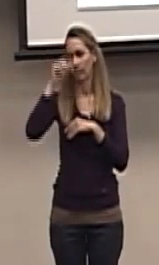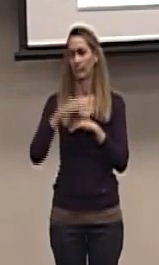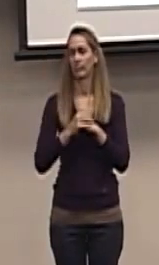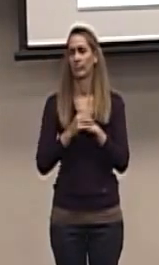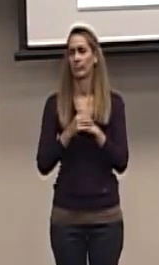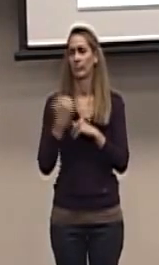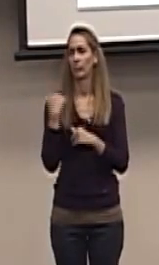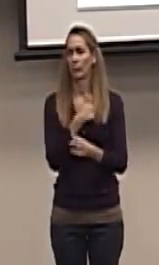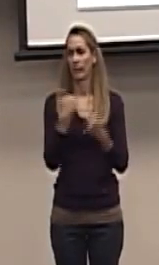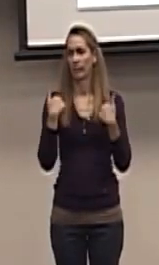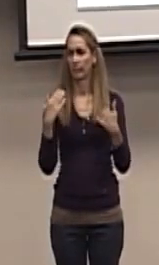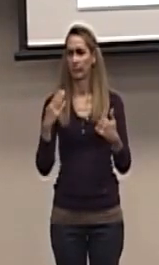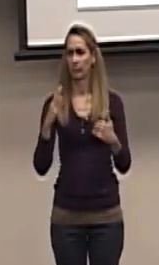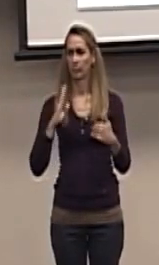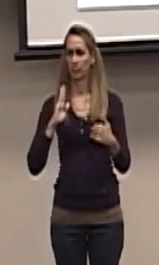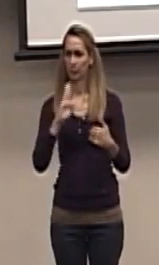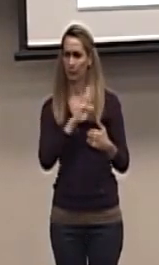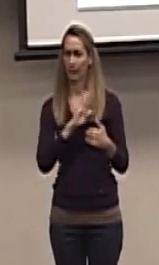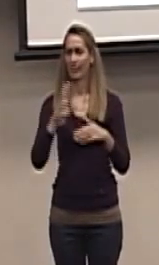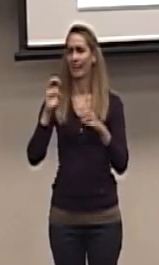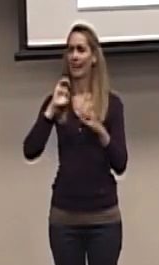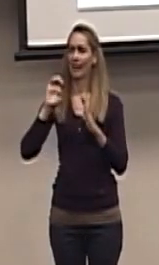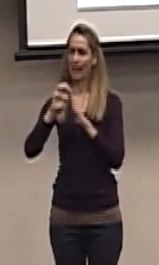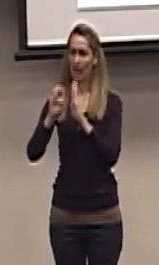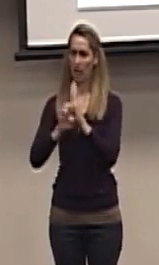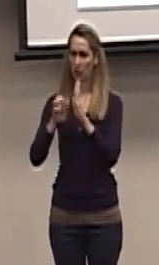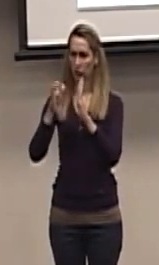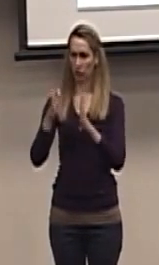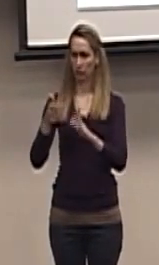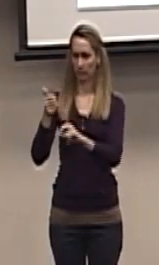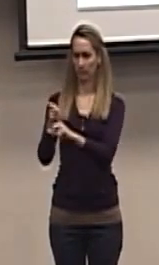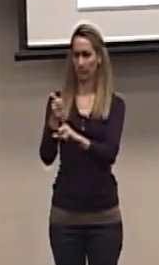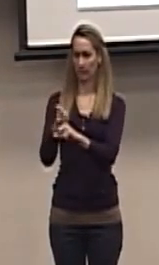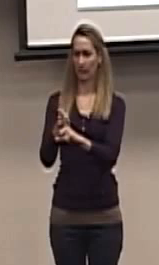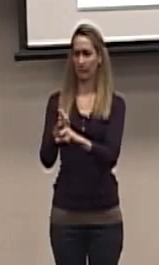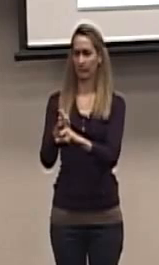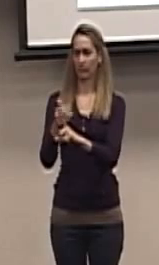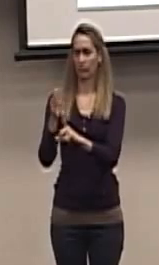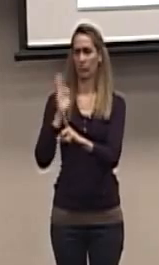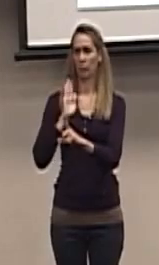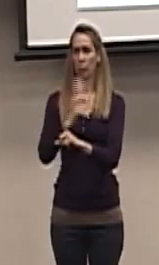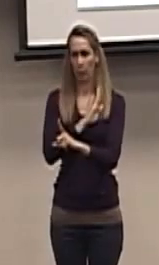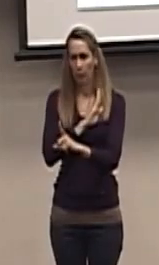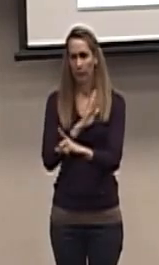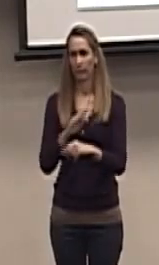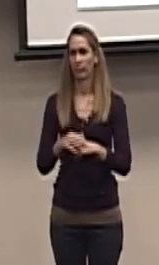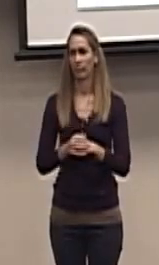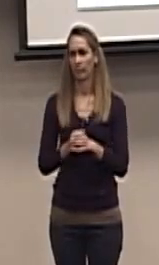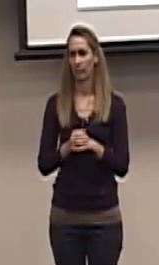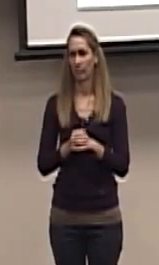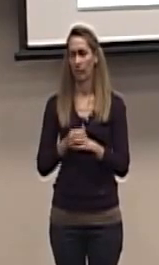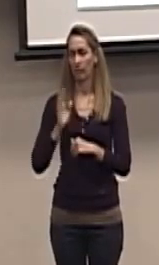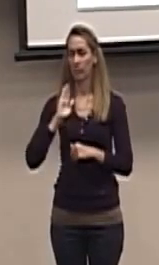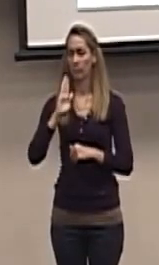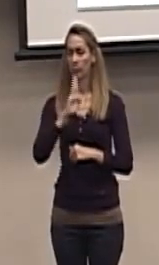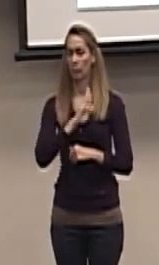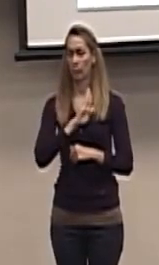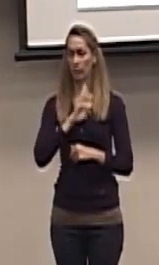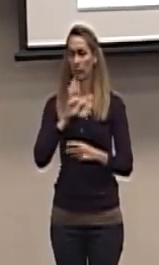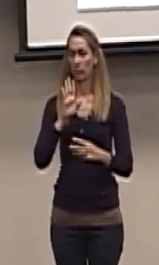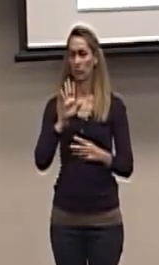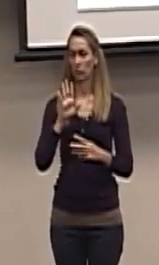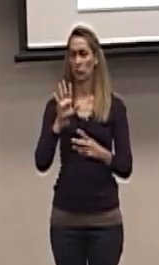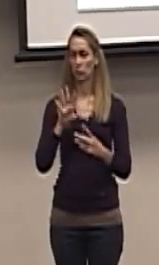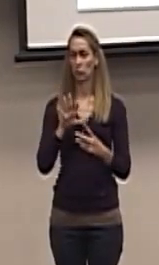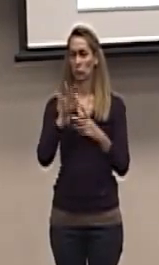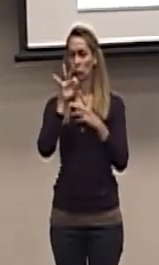has responsibility to oversee the operations of the college, and the board also appoint the president,